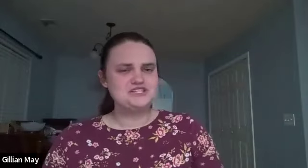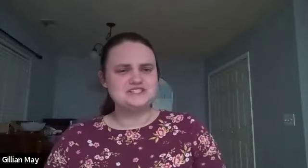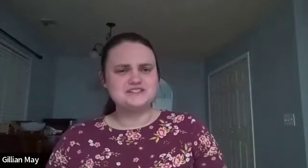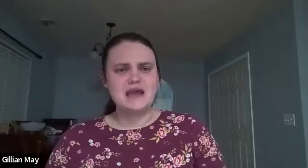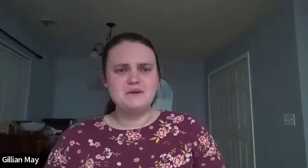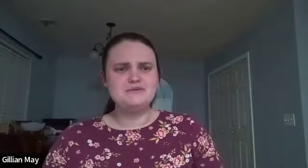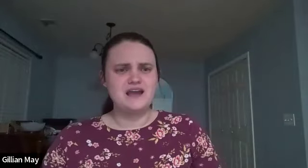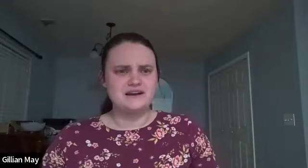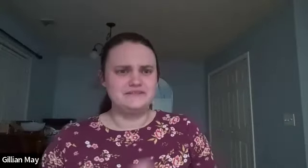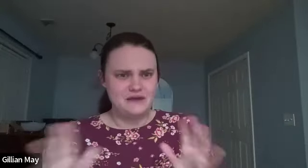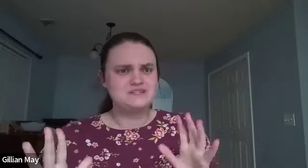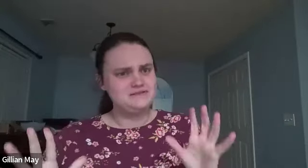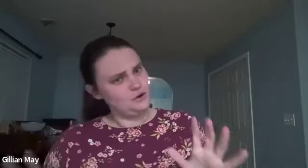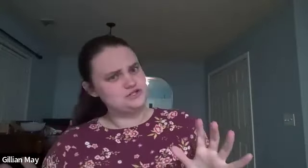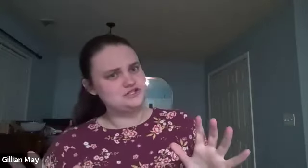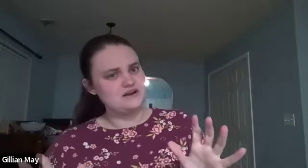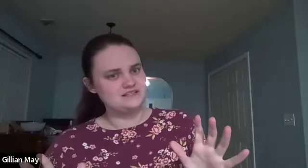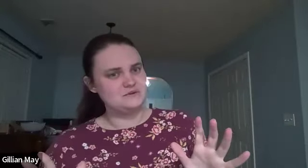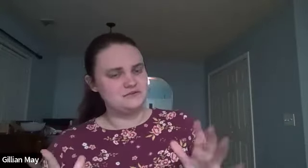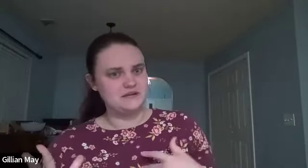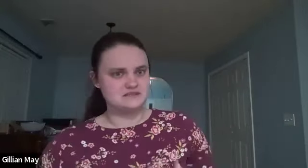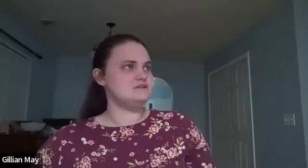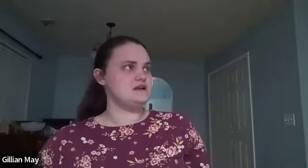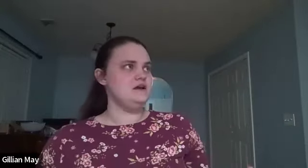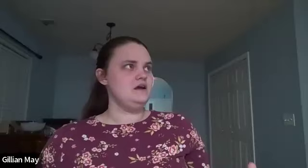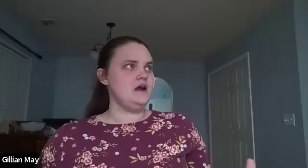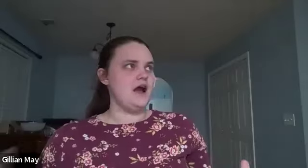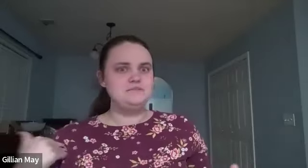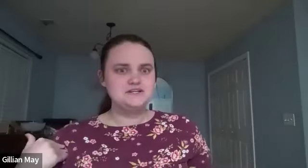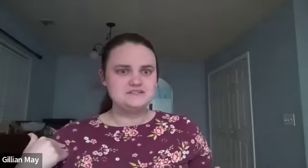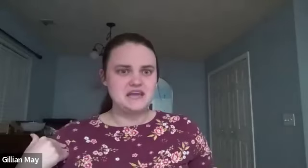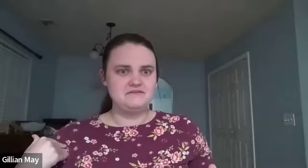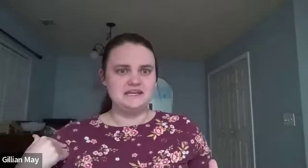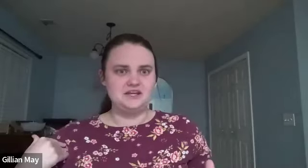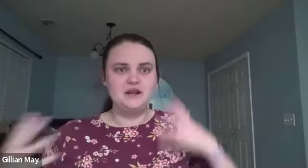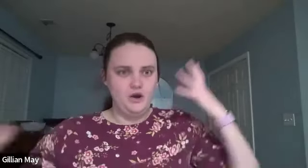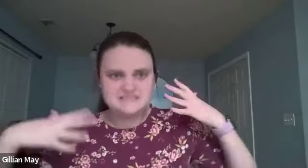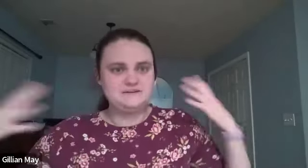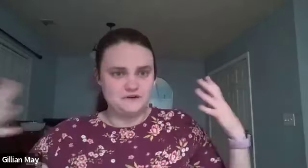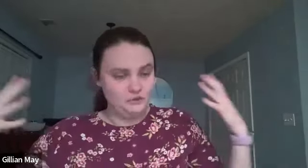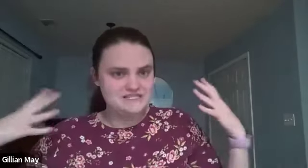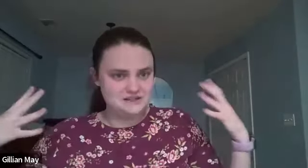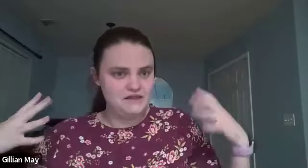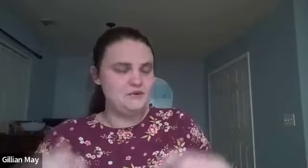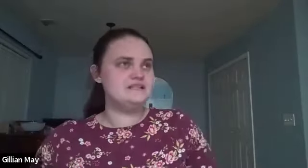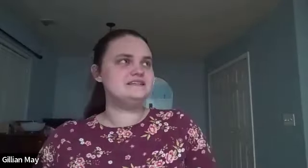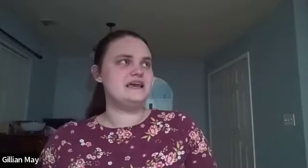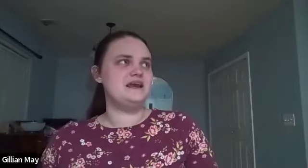is just, I remember it was kind of like, that was kind of a culture shock as well for me. So it was like, I'm not used to hearing all these different noises all at once.